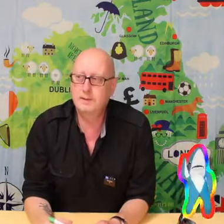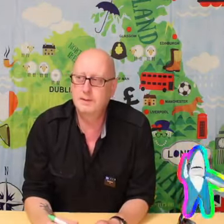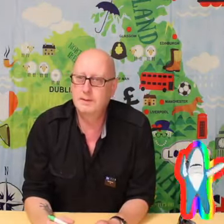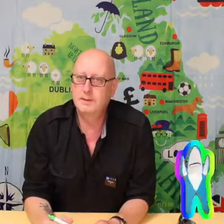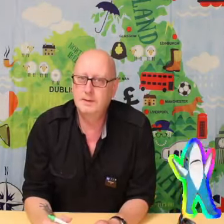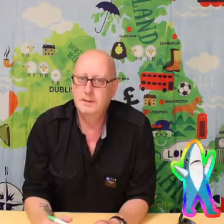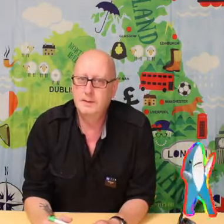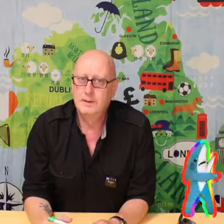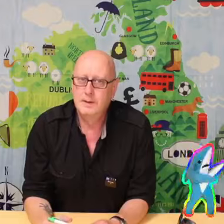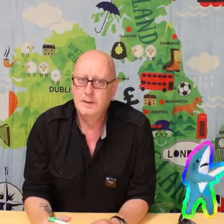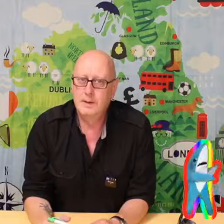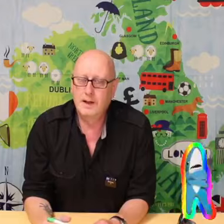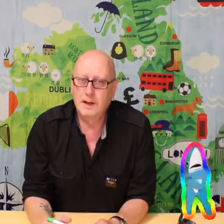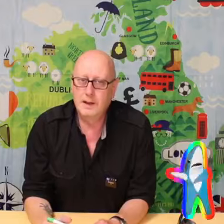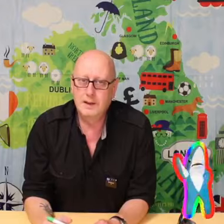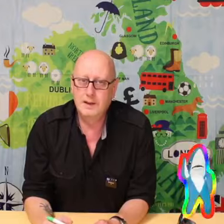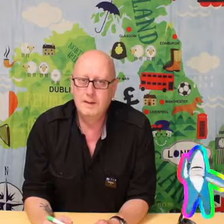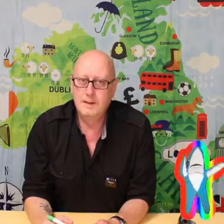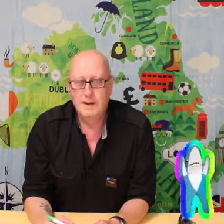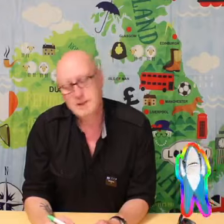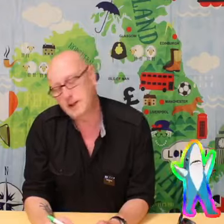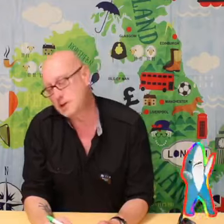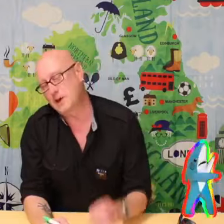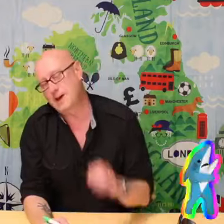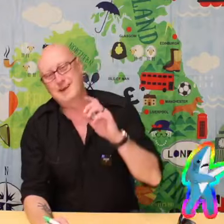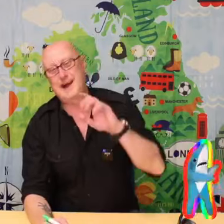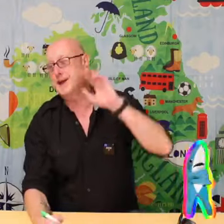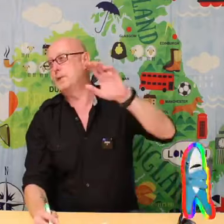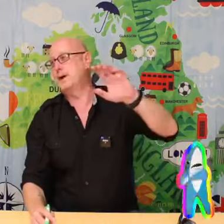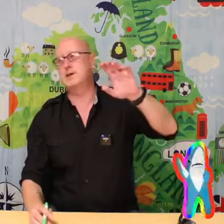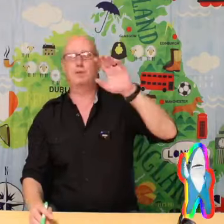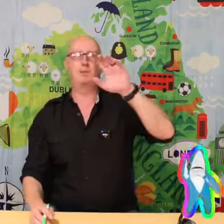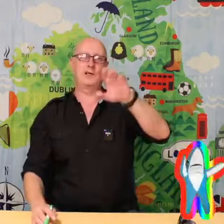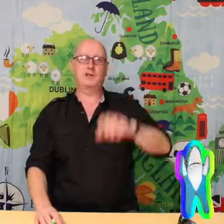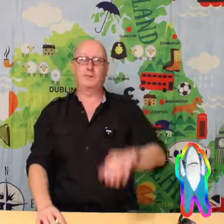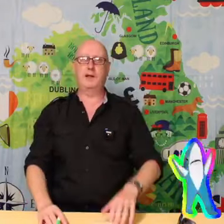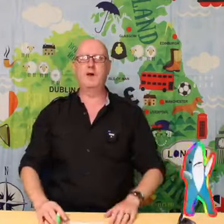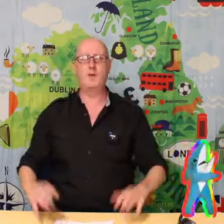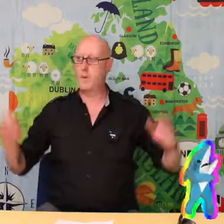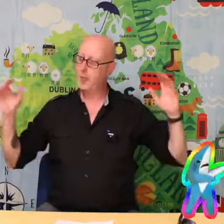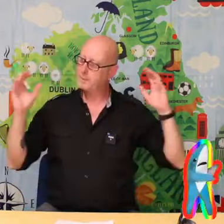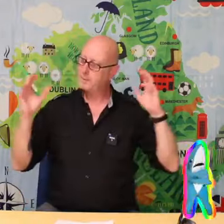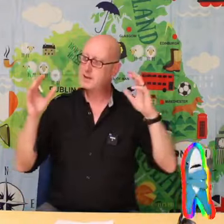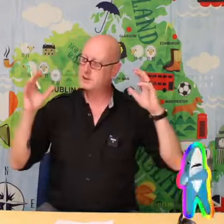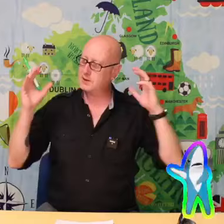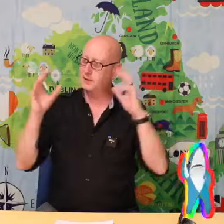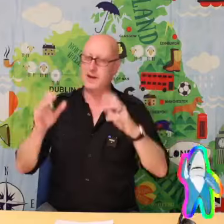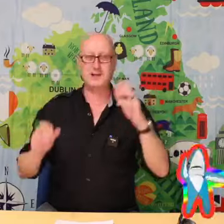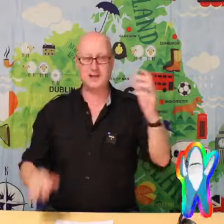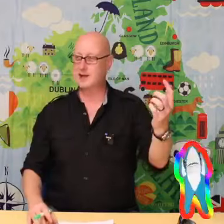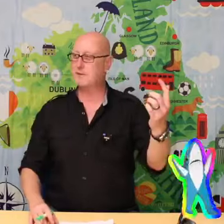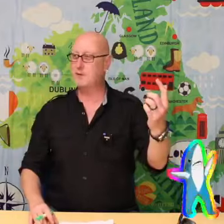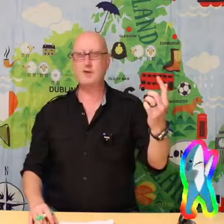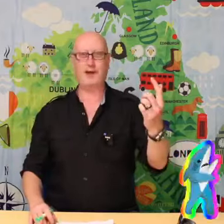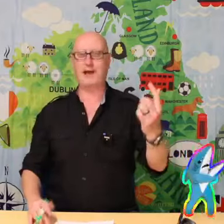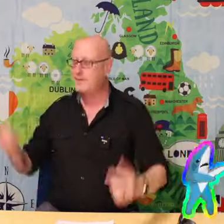Tom, sorry. Yeah, he was doing shopping. He was getting his shopping in. Sorry, Summer. Harrowby is the place to be now. It's, you know what I mean? Since I moved there. The social